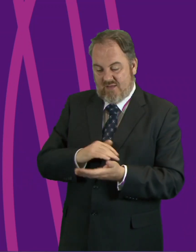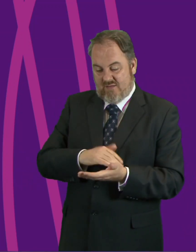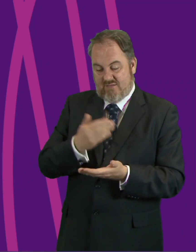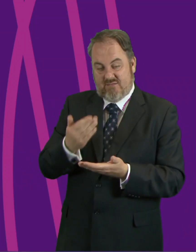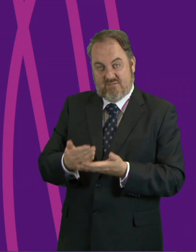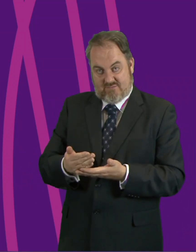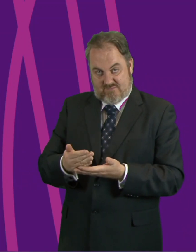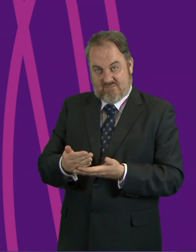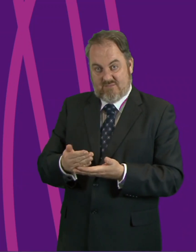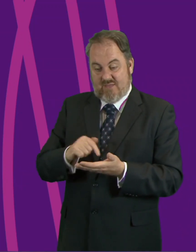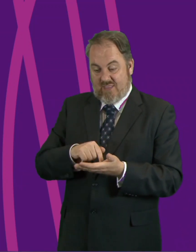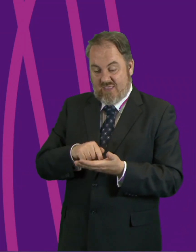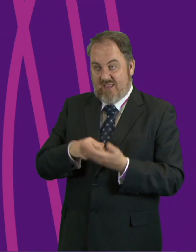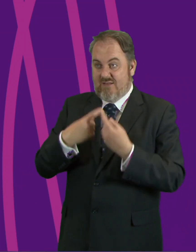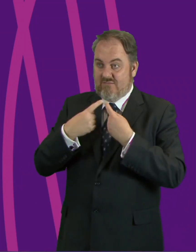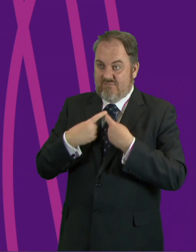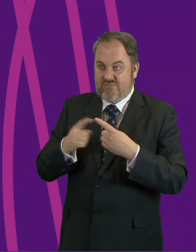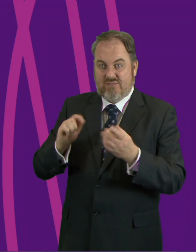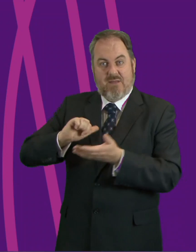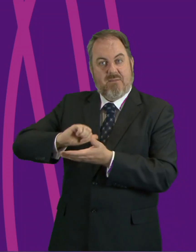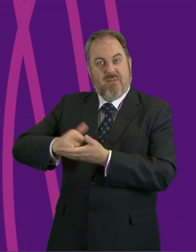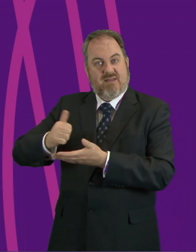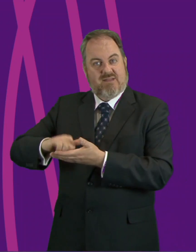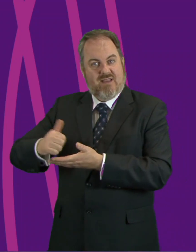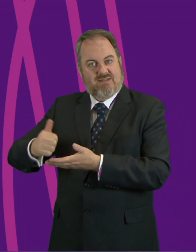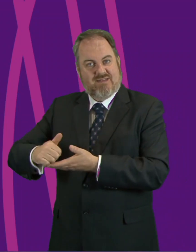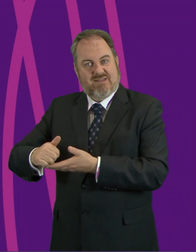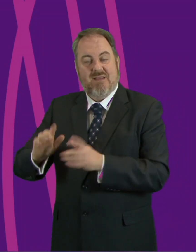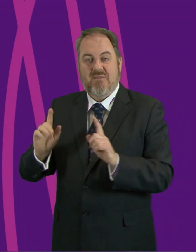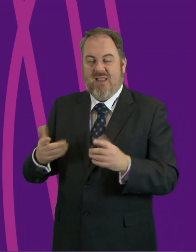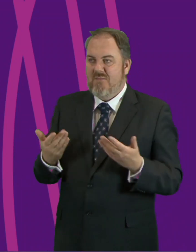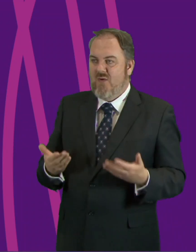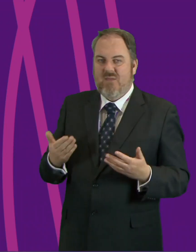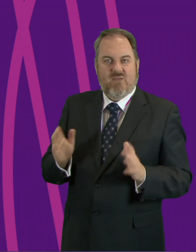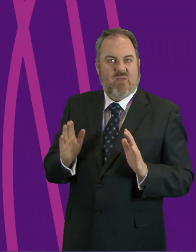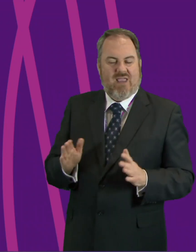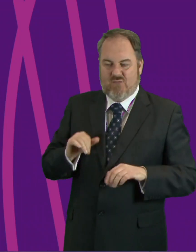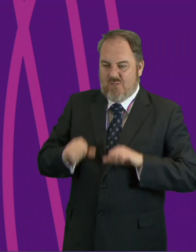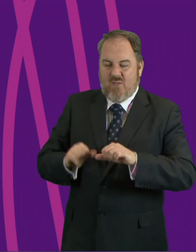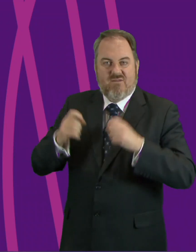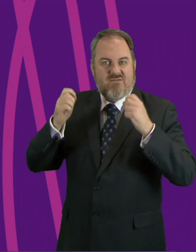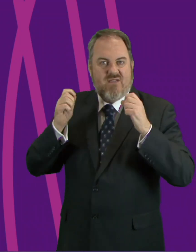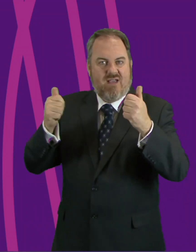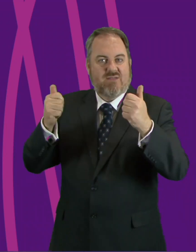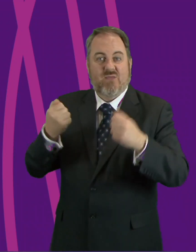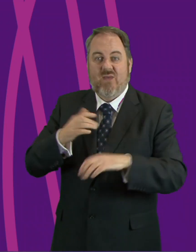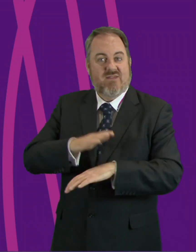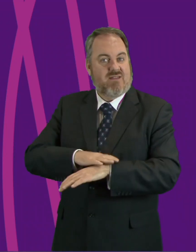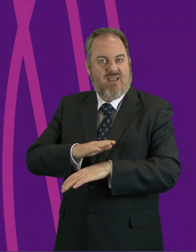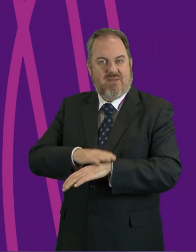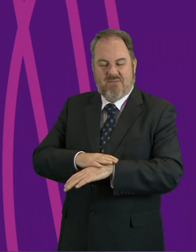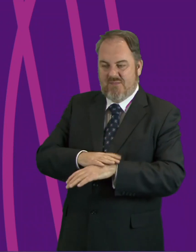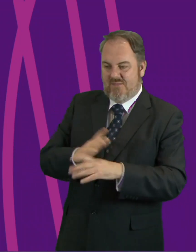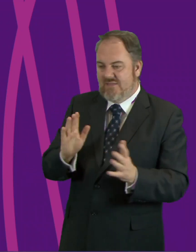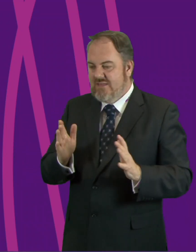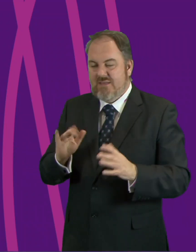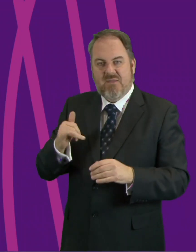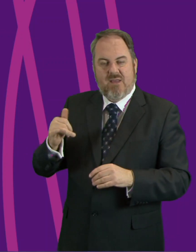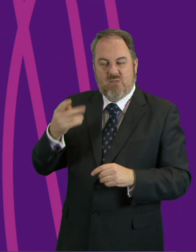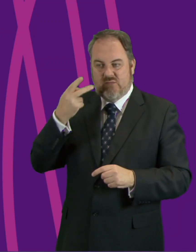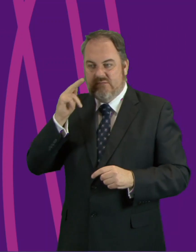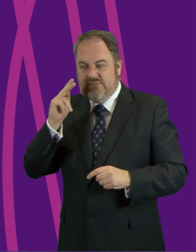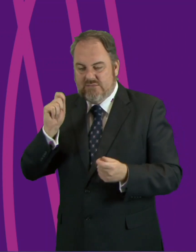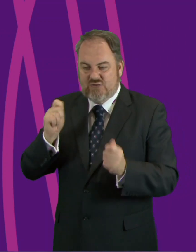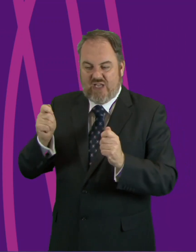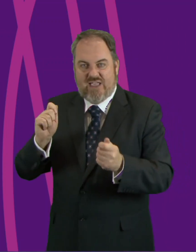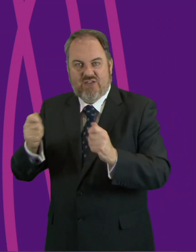out all of the application details as we go. It's not ideal, but we are in a crisis situation. That sometimes means that we will revise things as we go. There